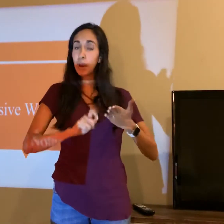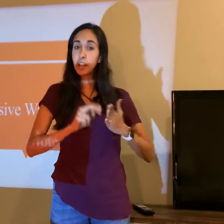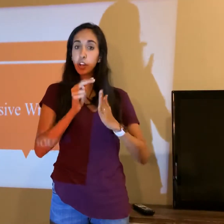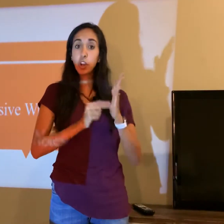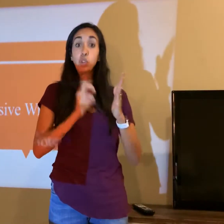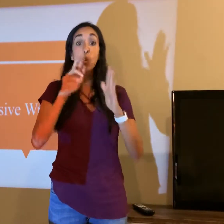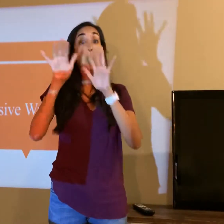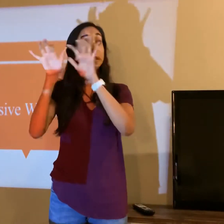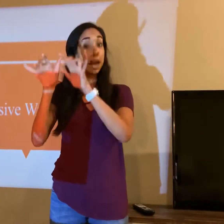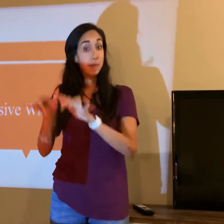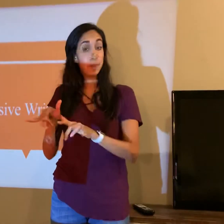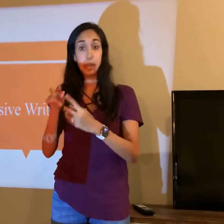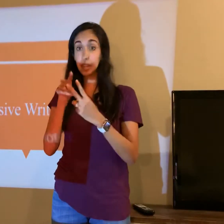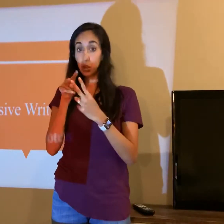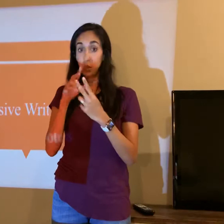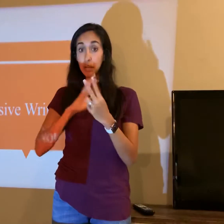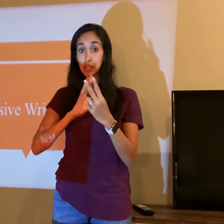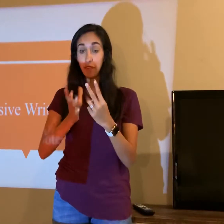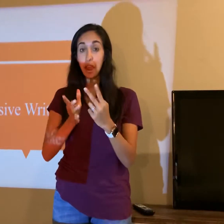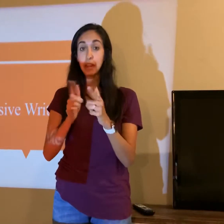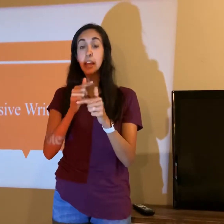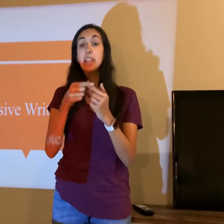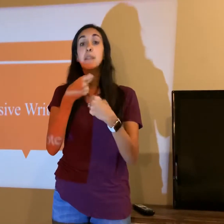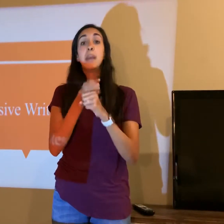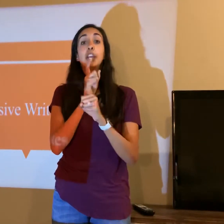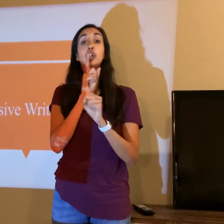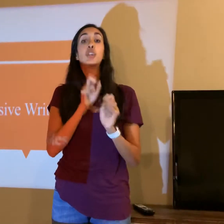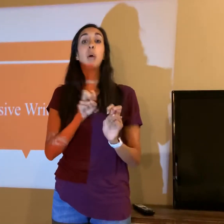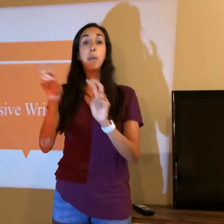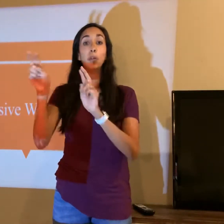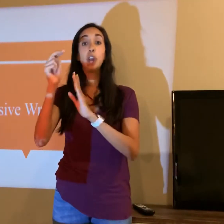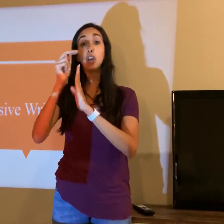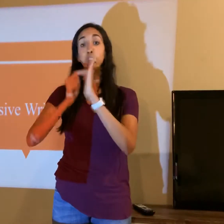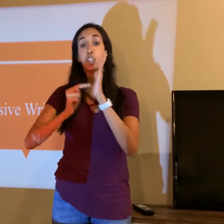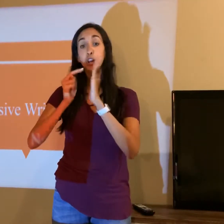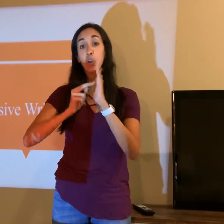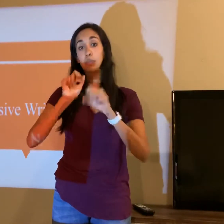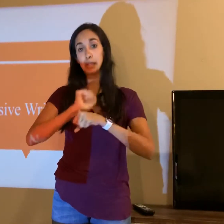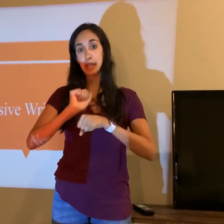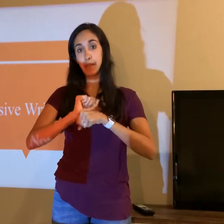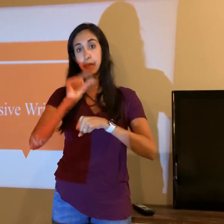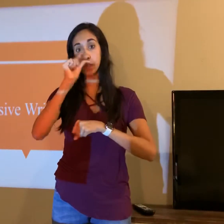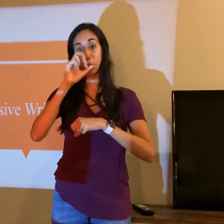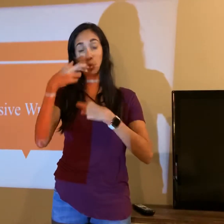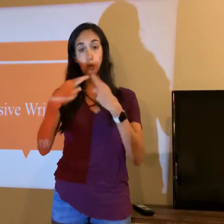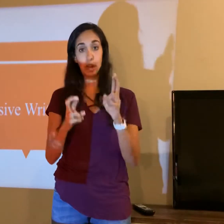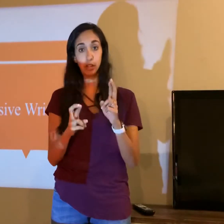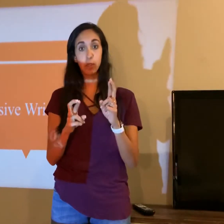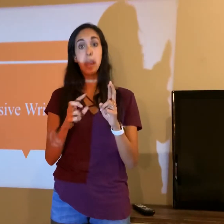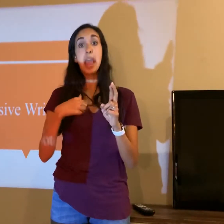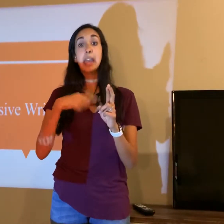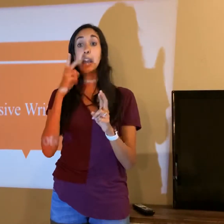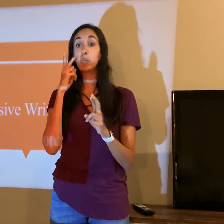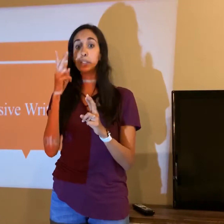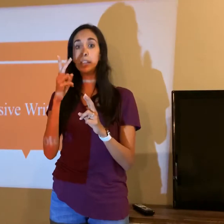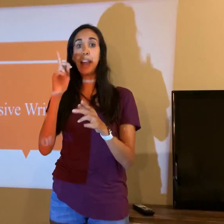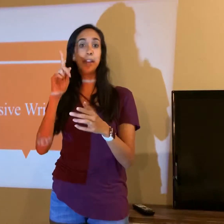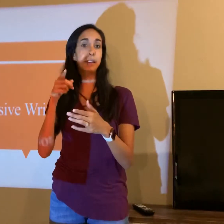your notes or typing, either one is fine, then make sure you upload it onto the notes assignment in Google Classroom, and I will see it, and it's